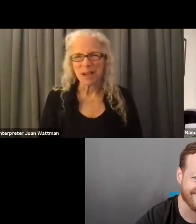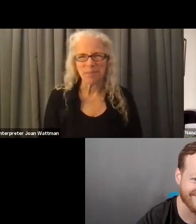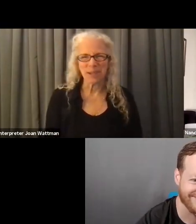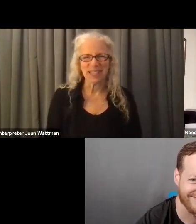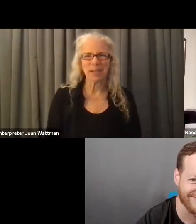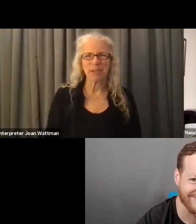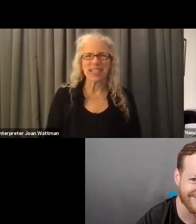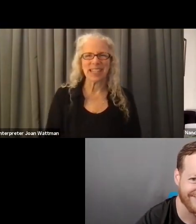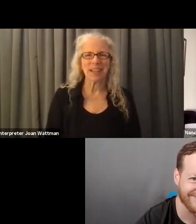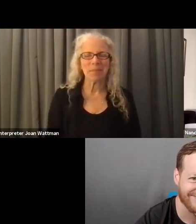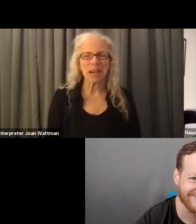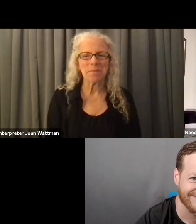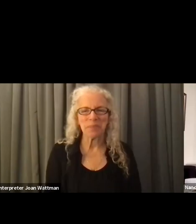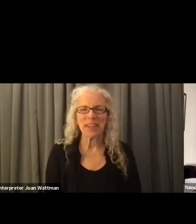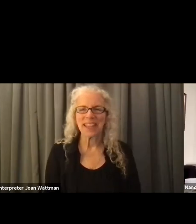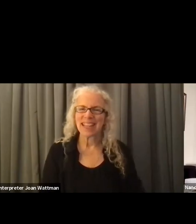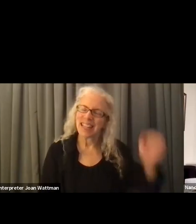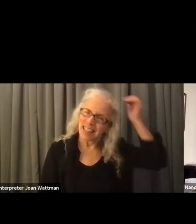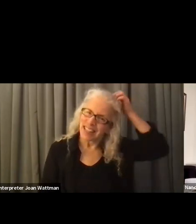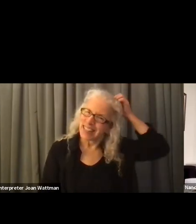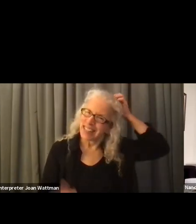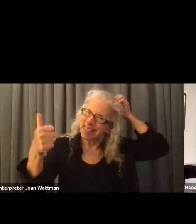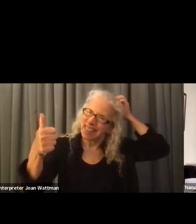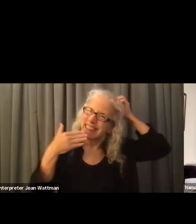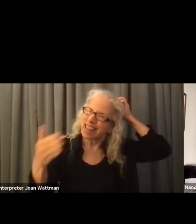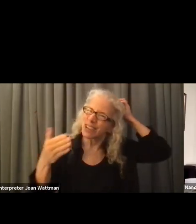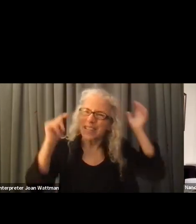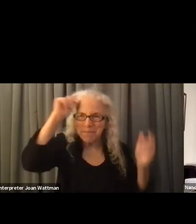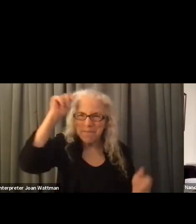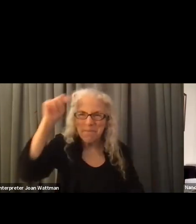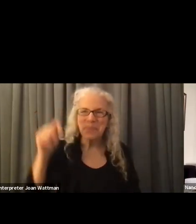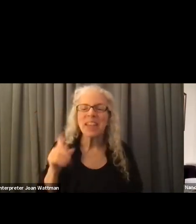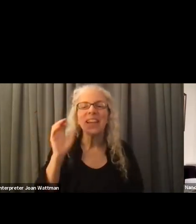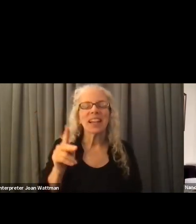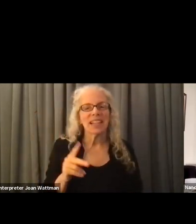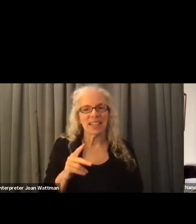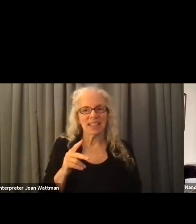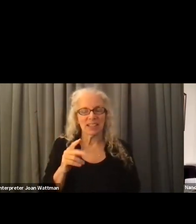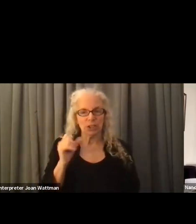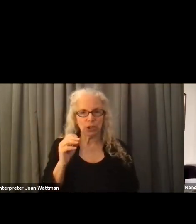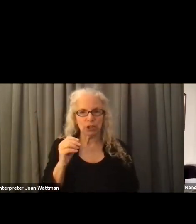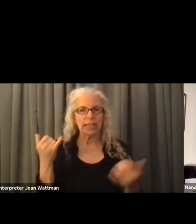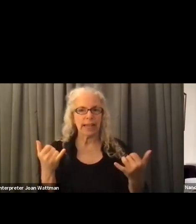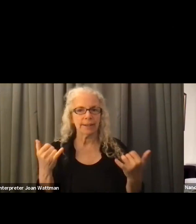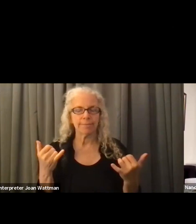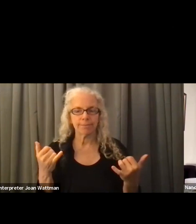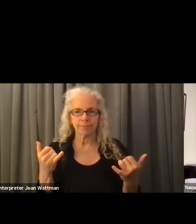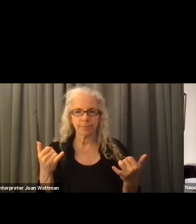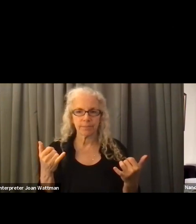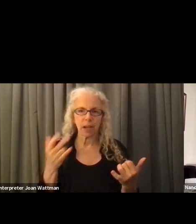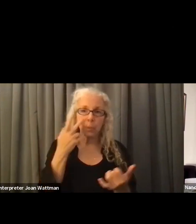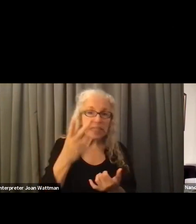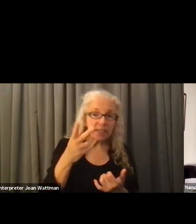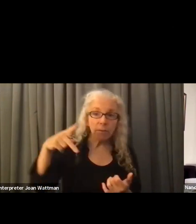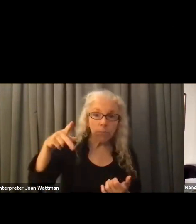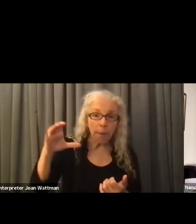And Tim just said thumbs up. all right, thank you. Now let's look and make sure that there's no member of the public who